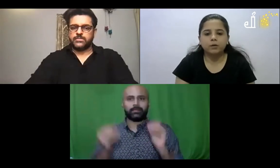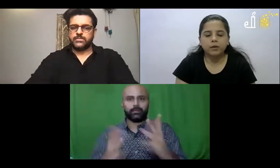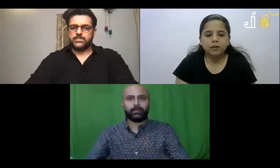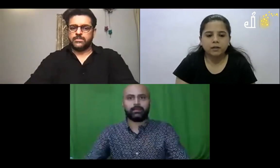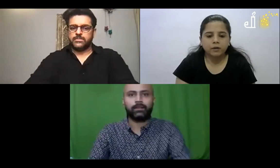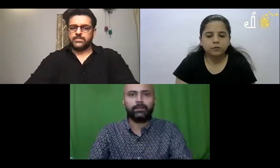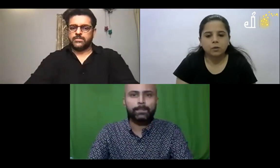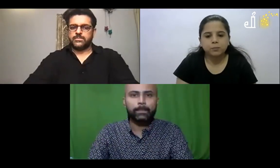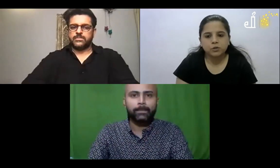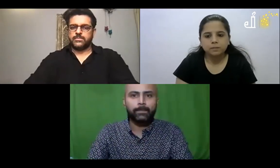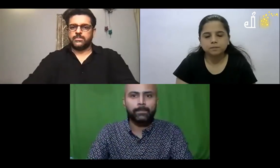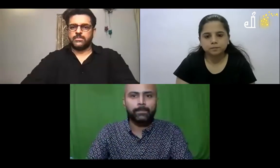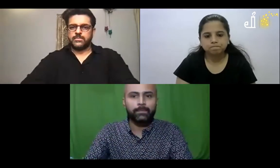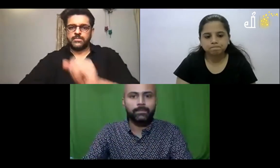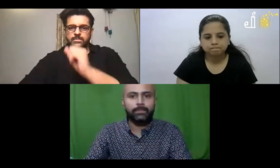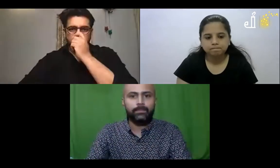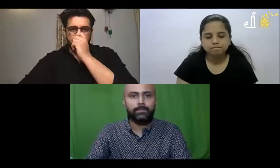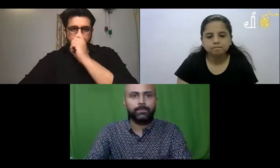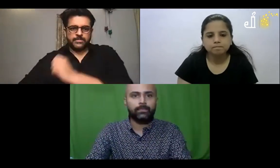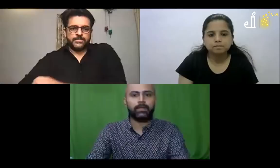Yeah, you can click one of the option.